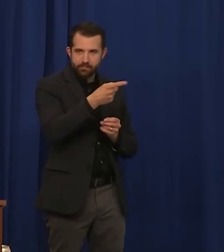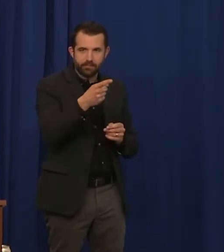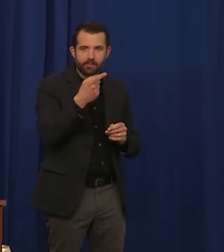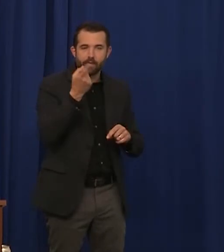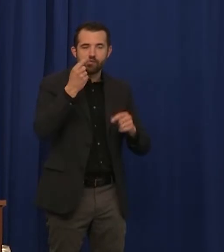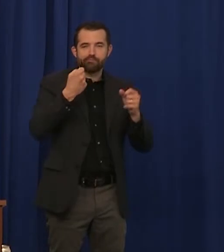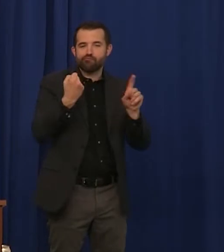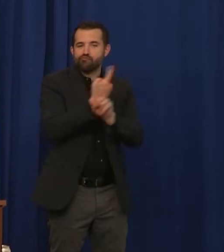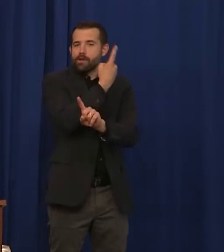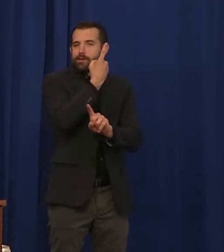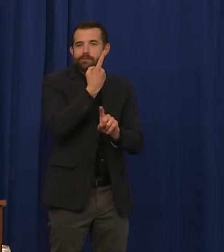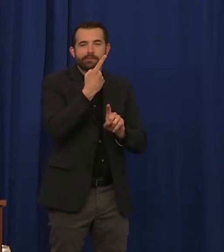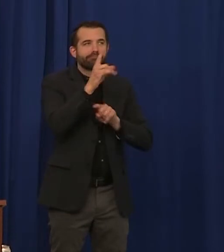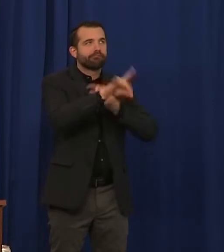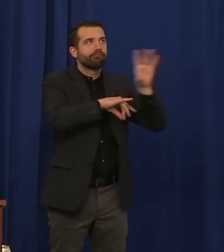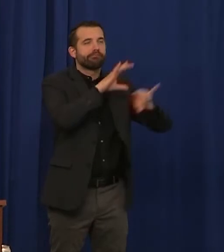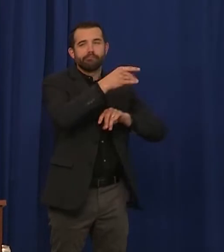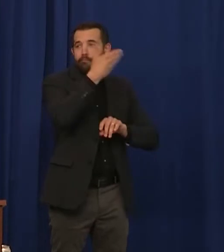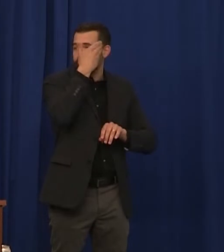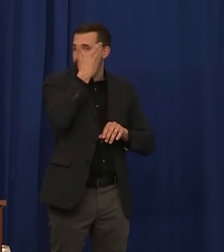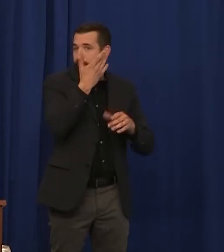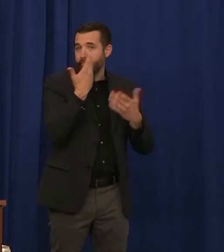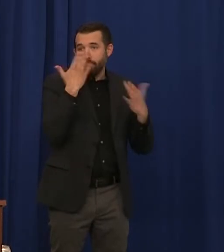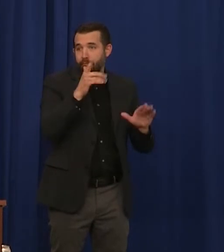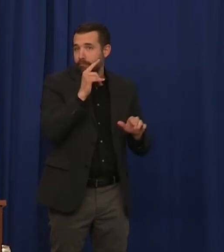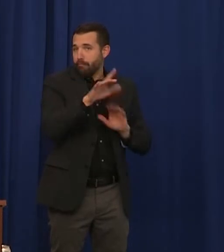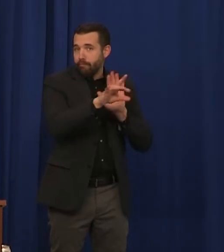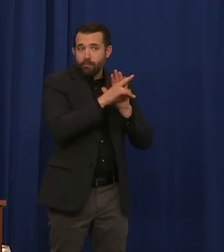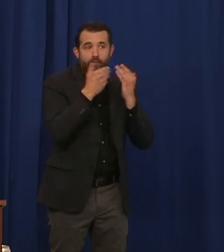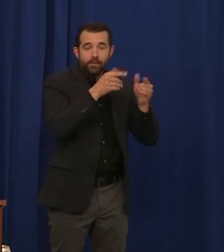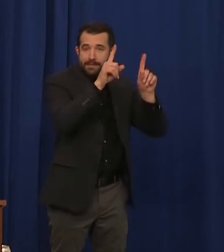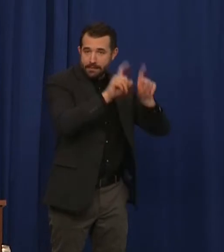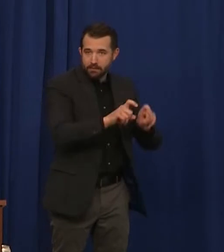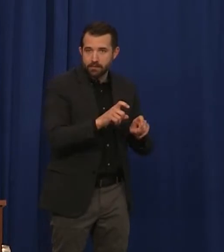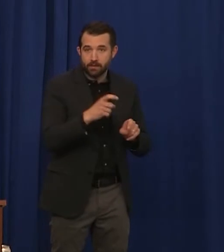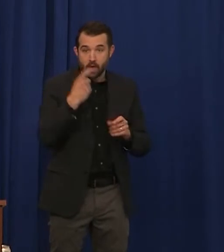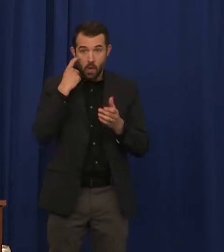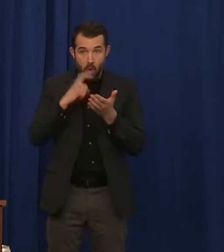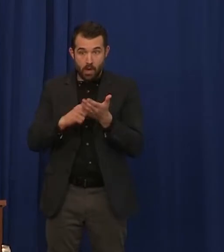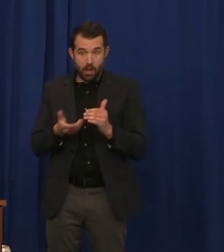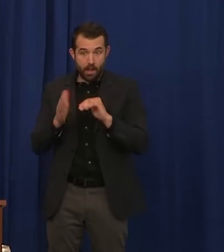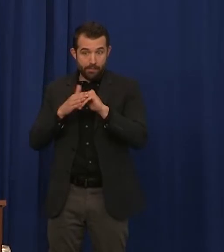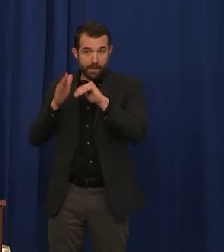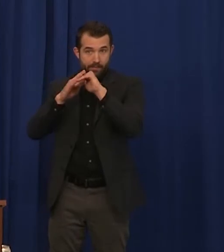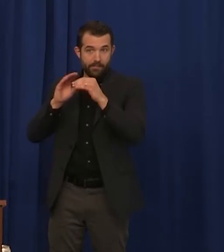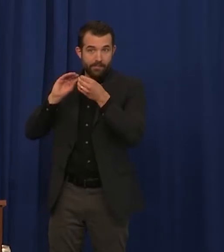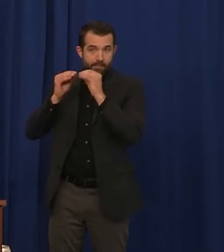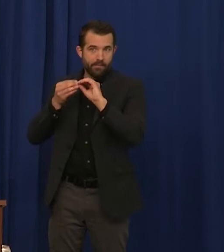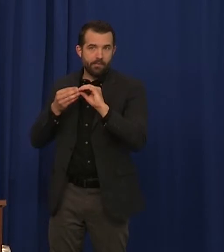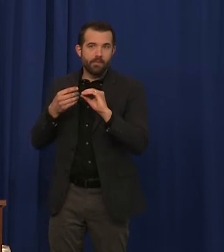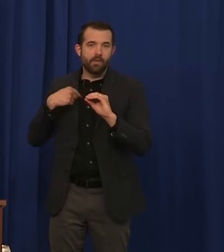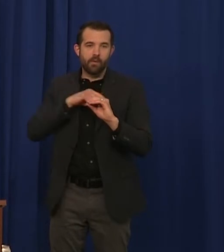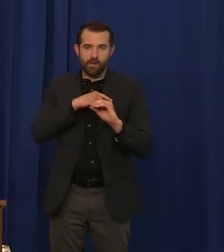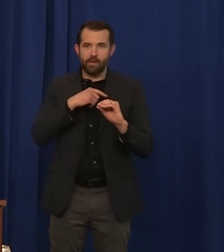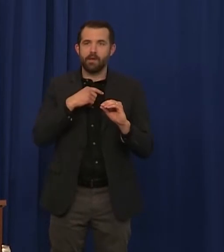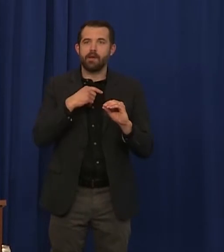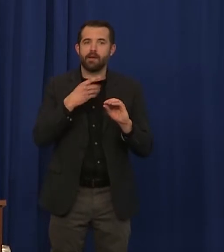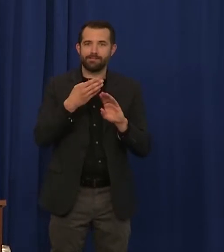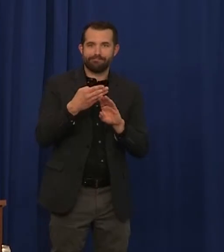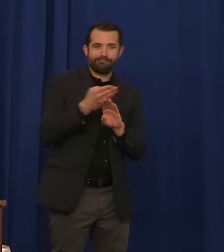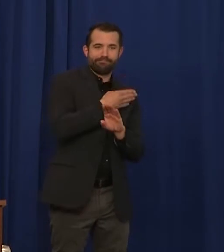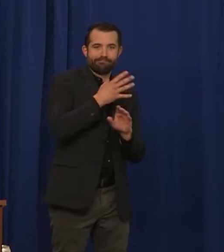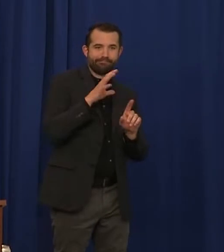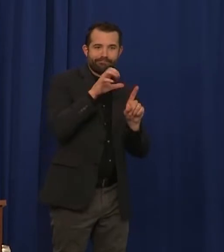That process is still a ways away. We're still in the planning phases, so I don't know when that's going to launch, but it is part of our long-term